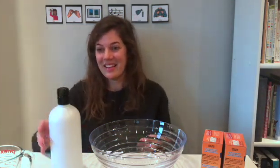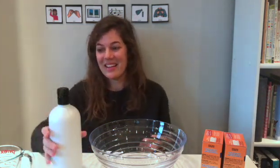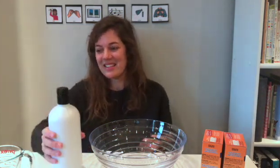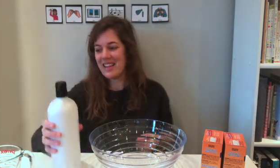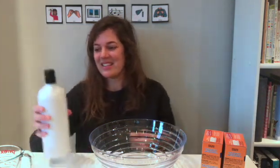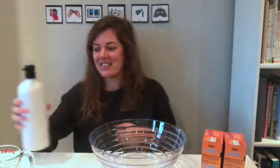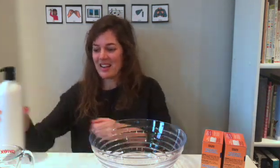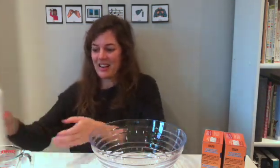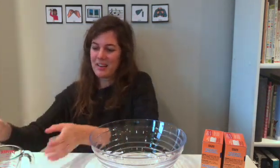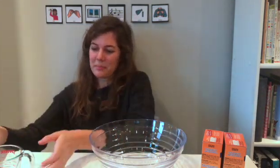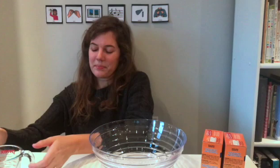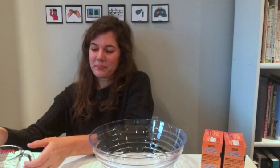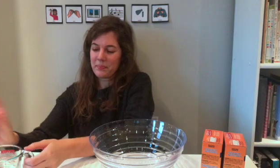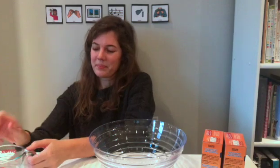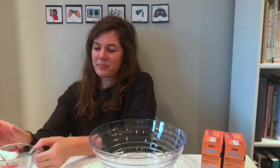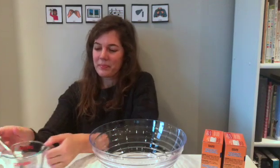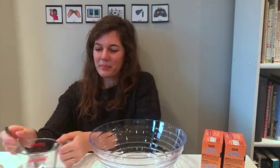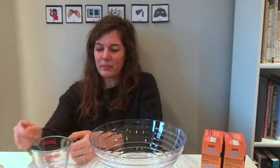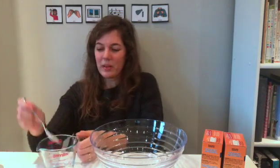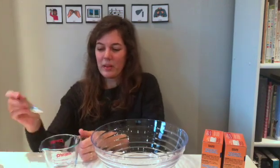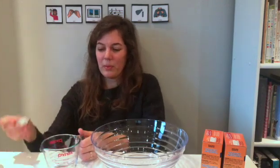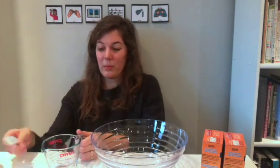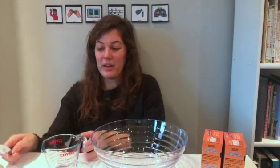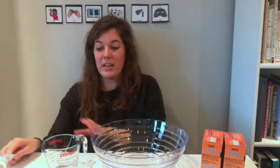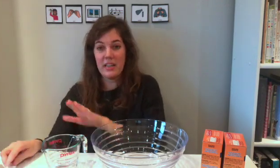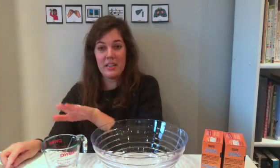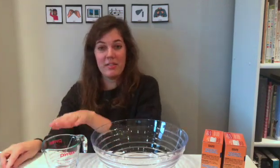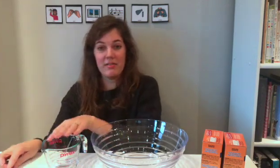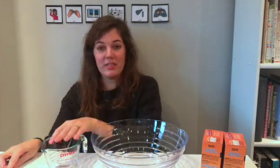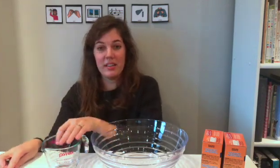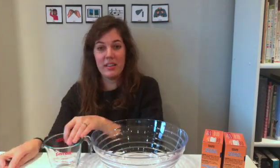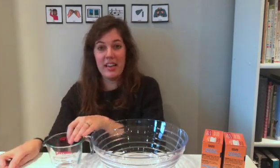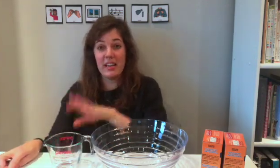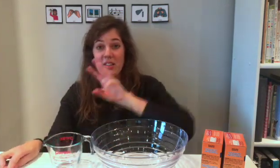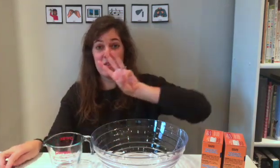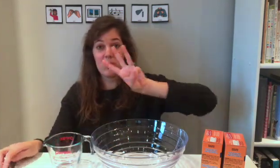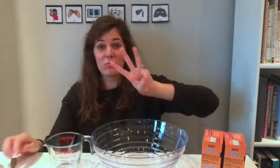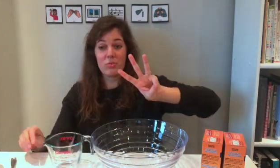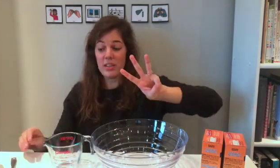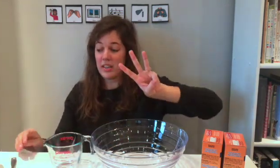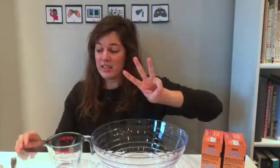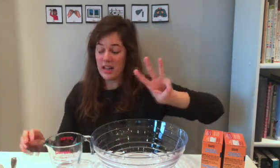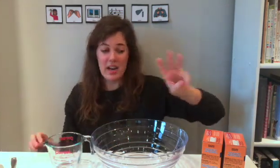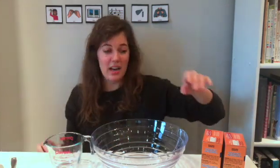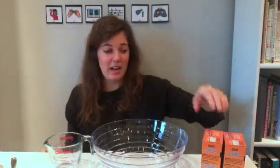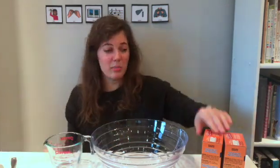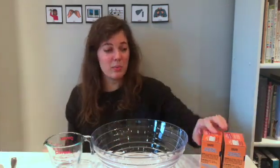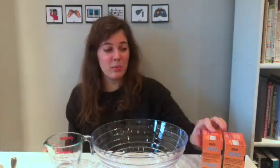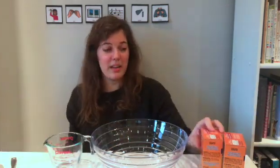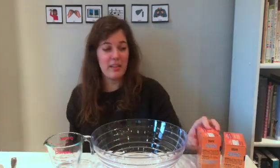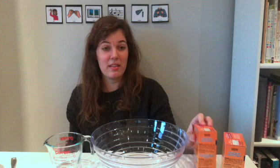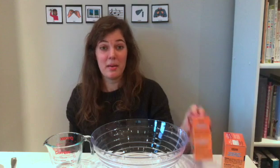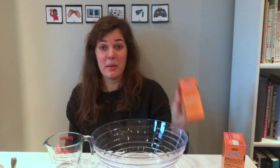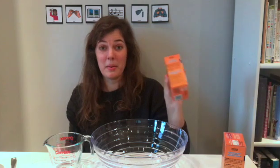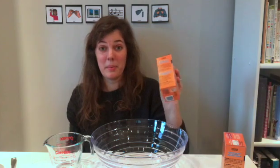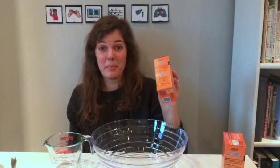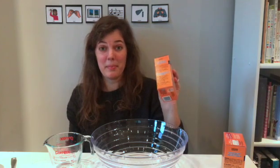Let's get started. We need to fill this three times with